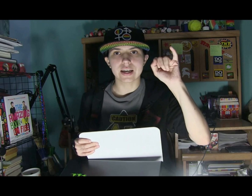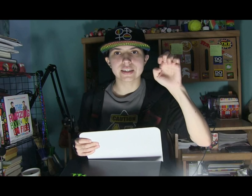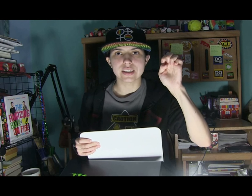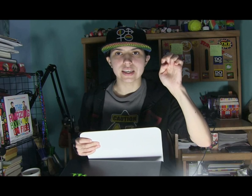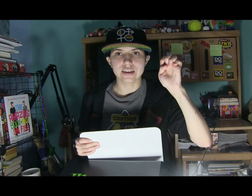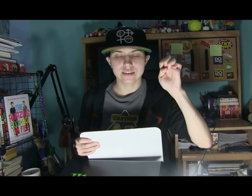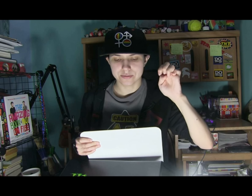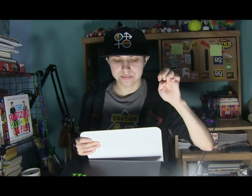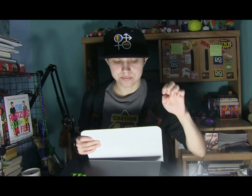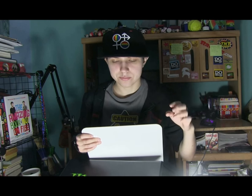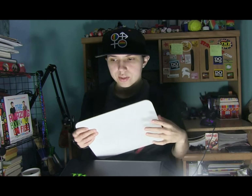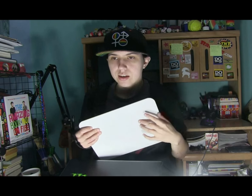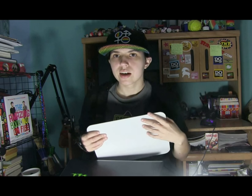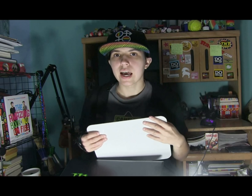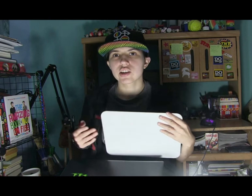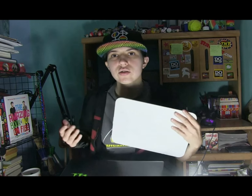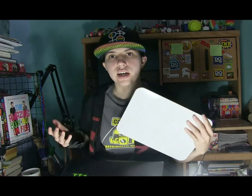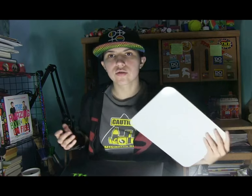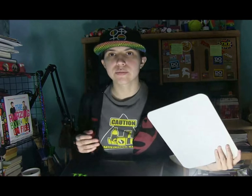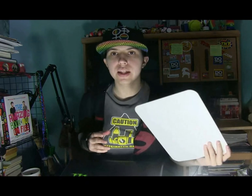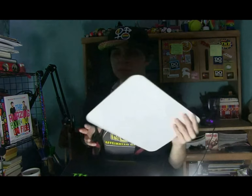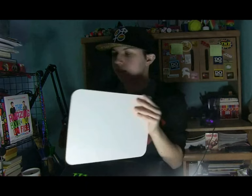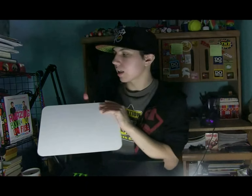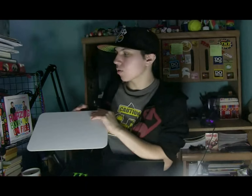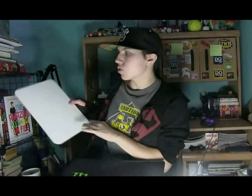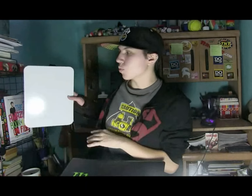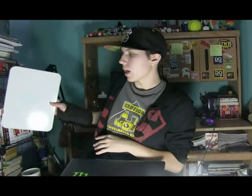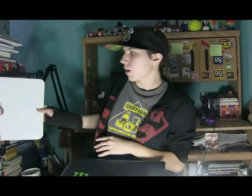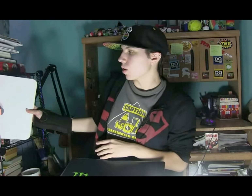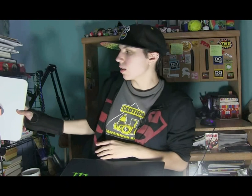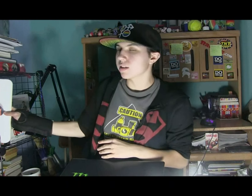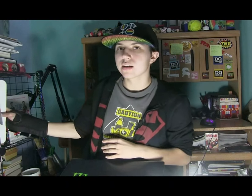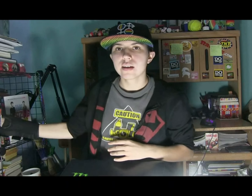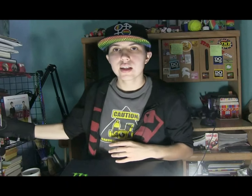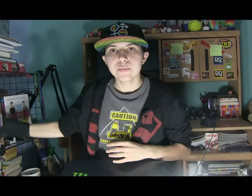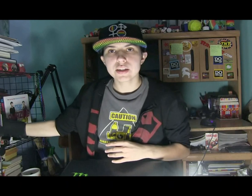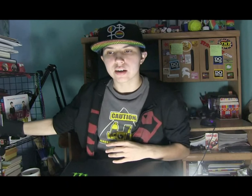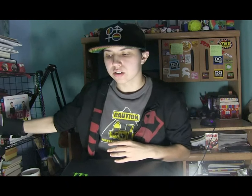M-O-L-L-I-E. I actually learned how to write my name in sign language when I was a bit younger.